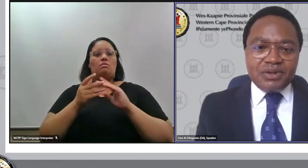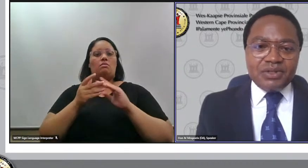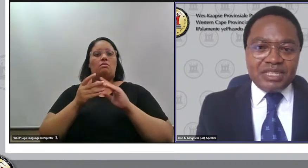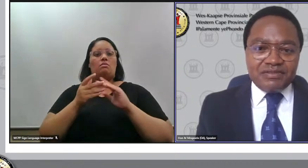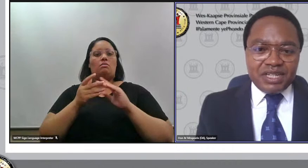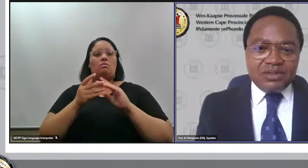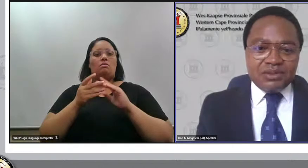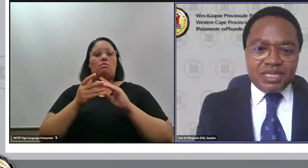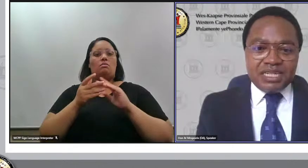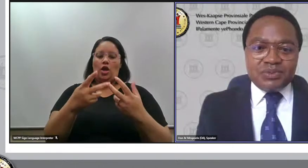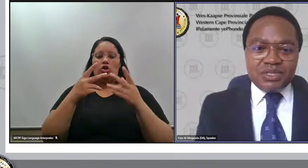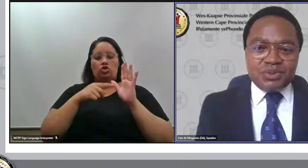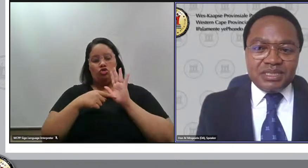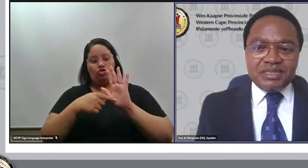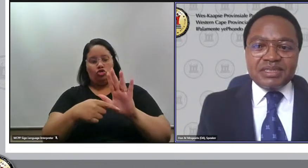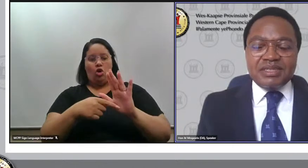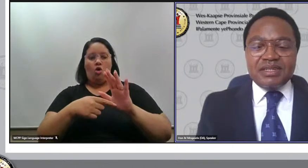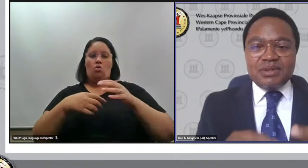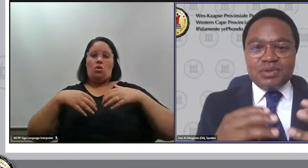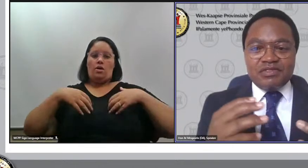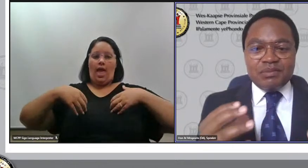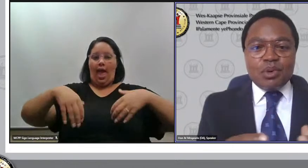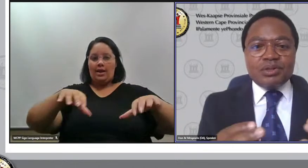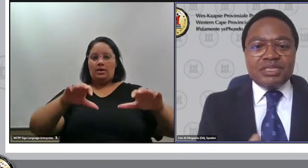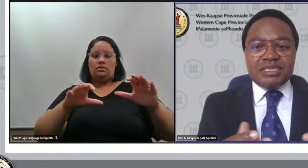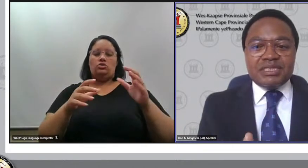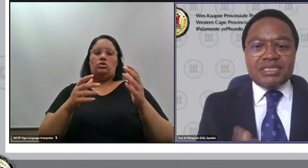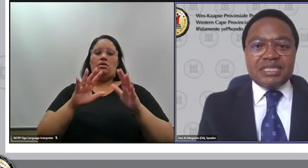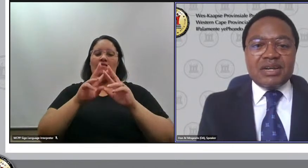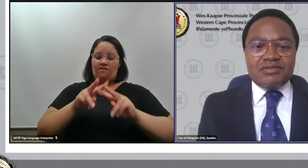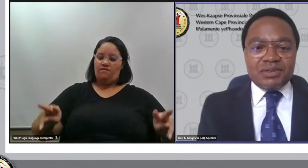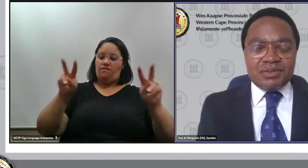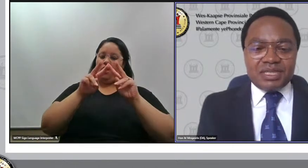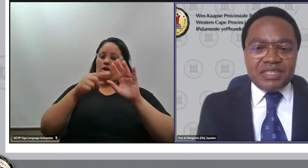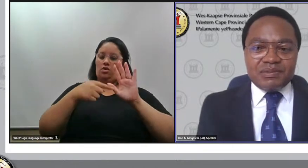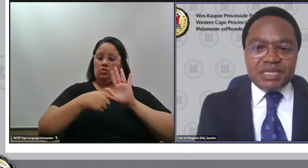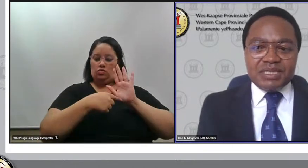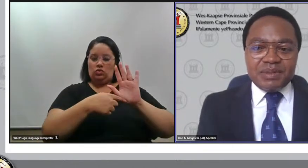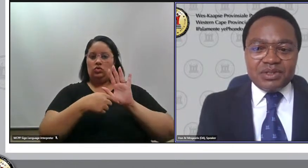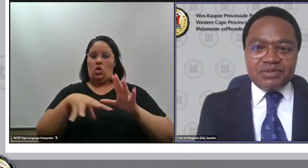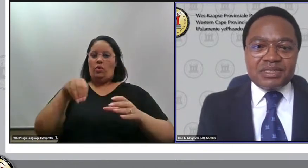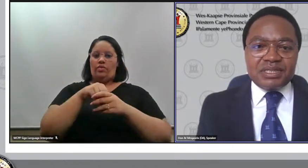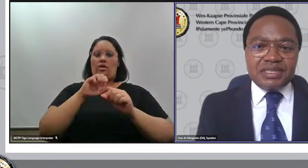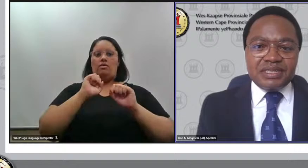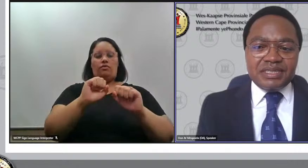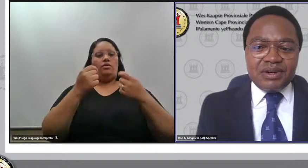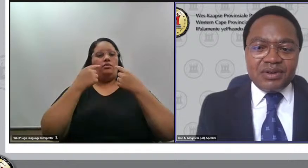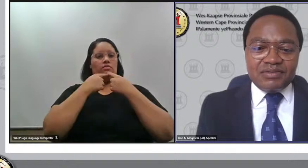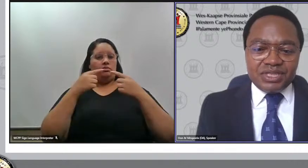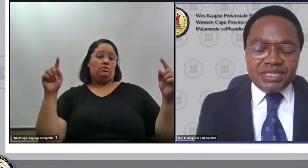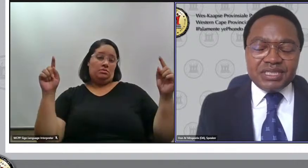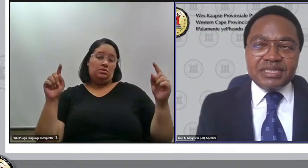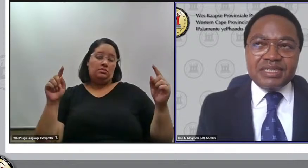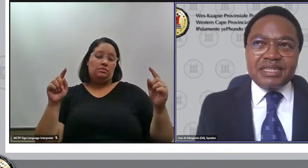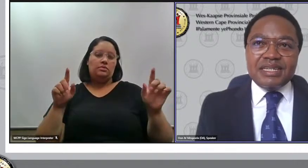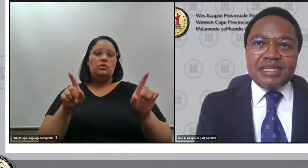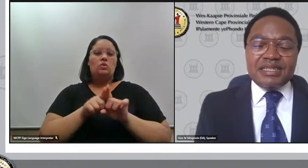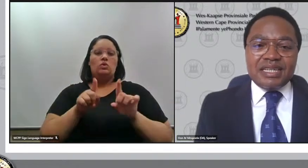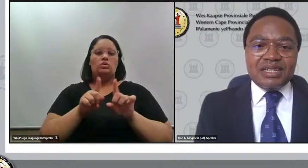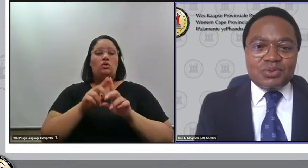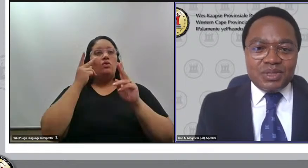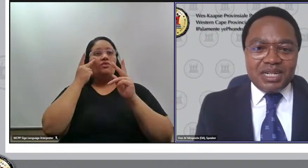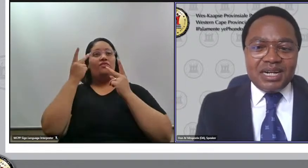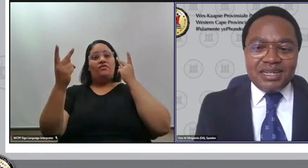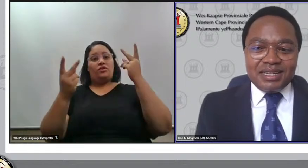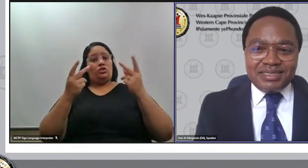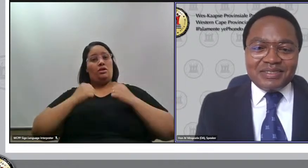out all the values that which we have emboldened in our value statement, but of course in our vision,